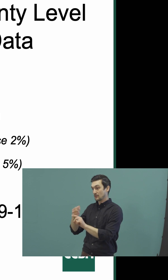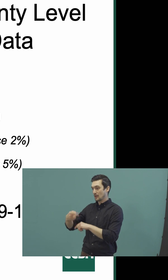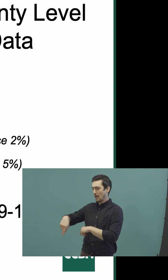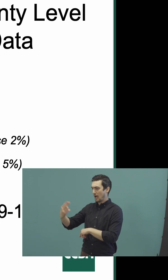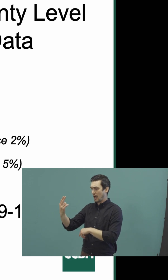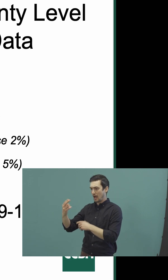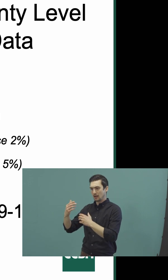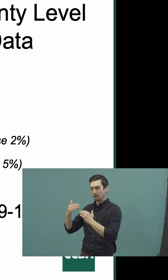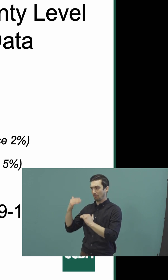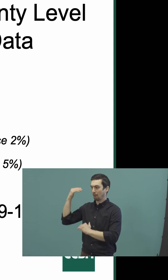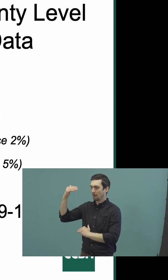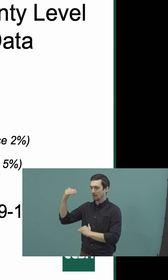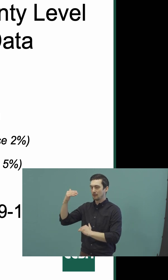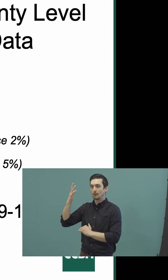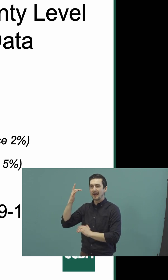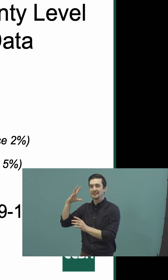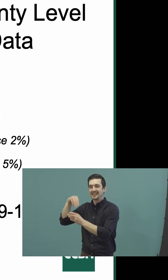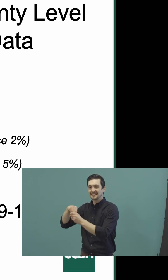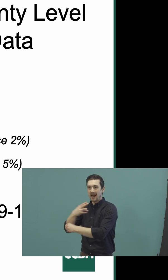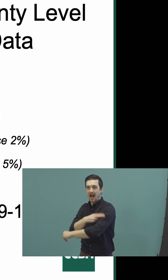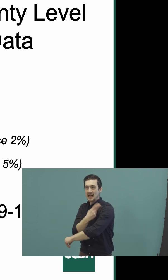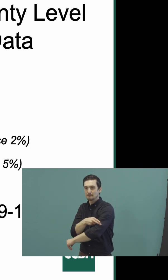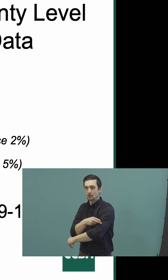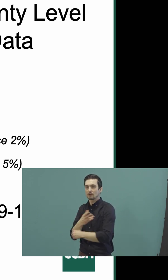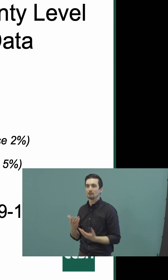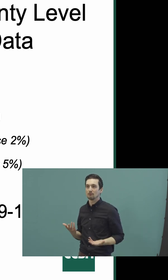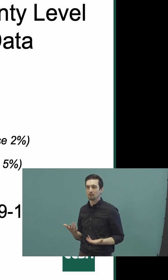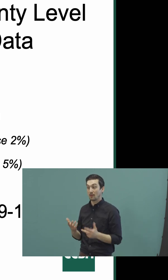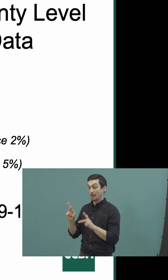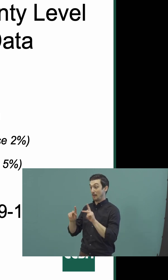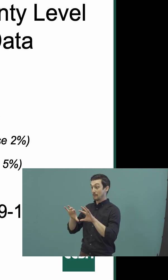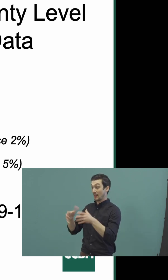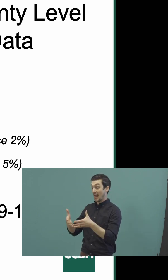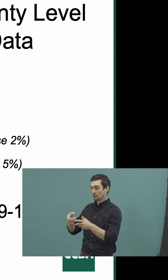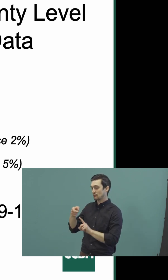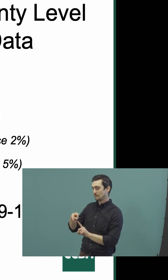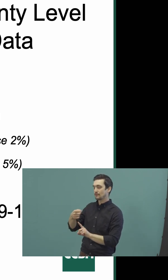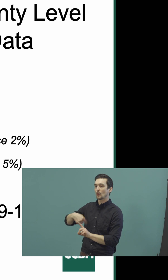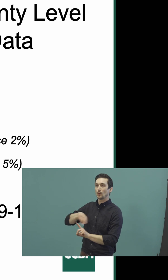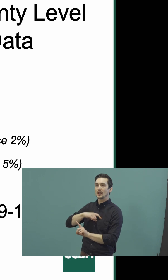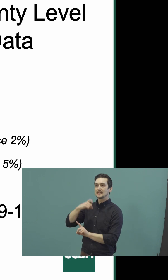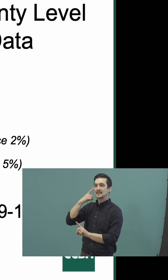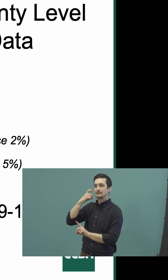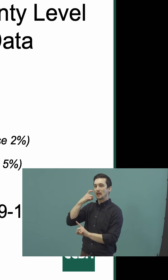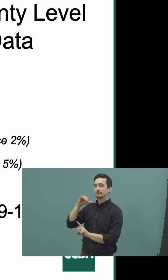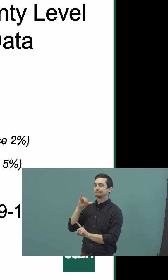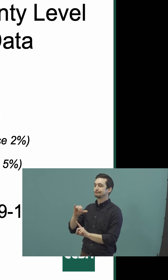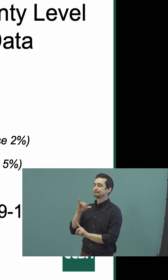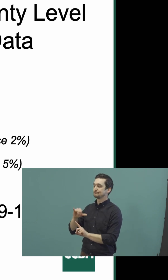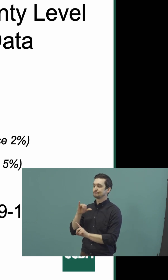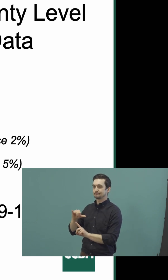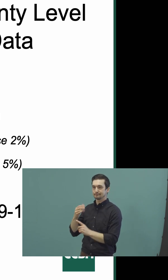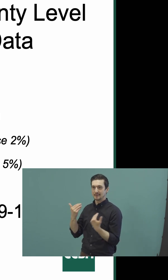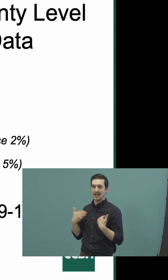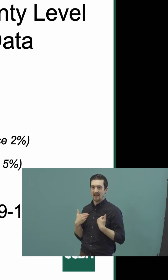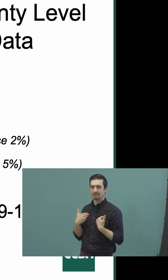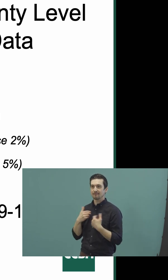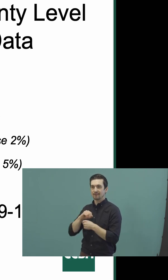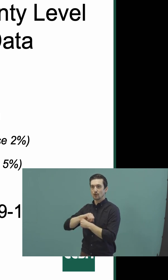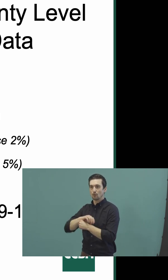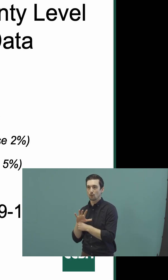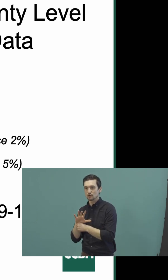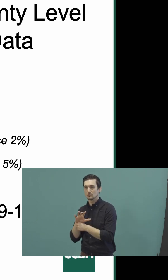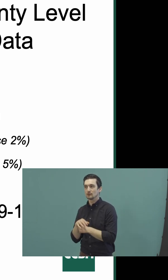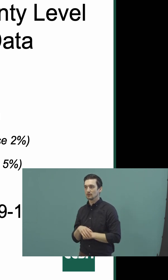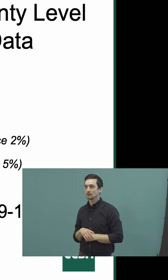and they're testing the sickest people. So you have a population that we suspect is suffering from the infection, and we would expect